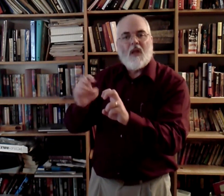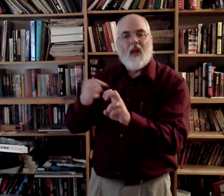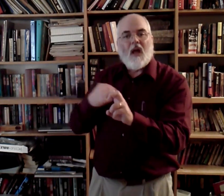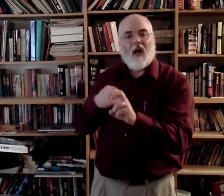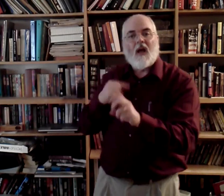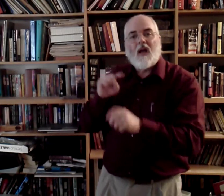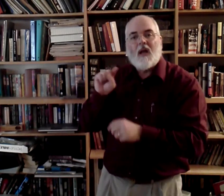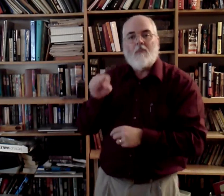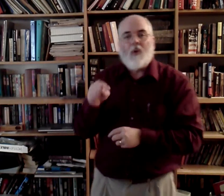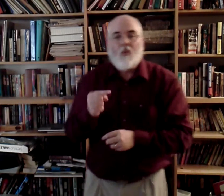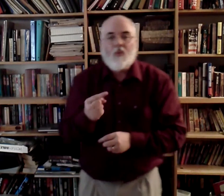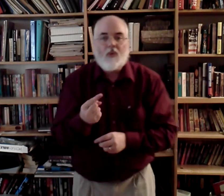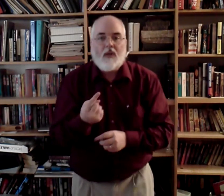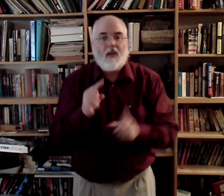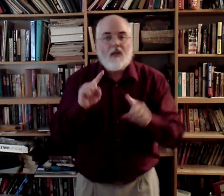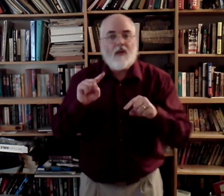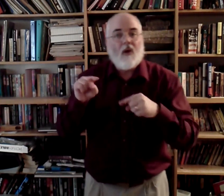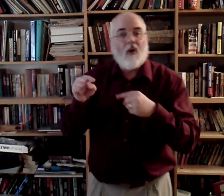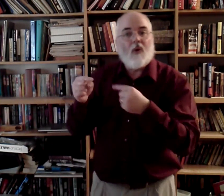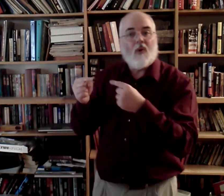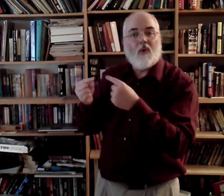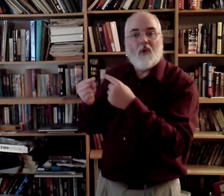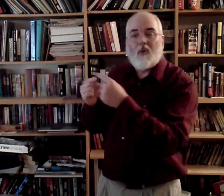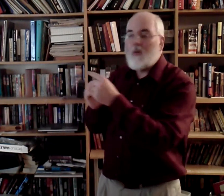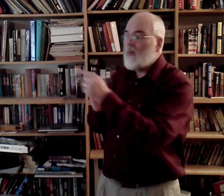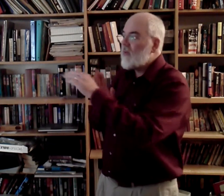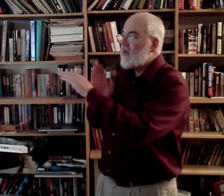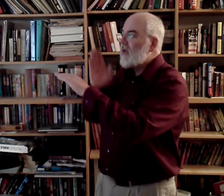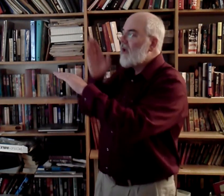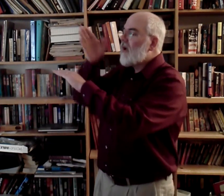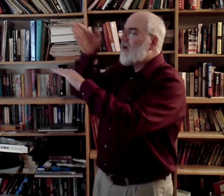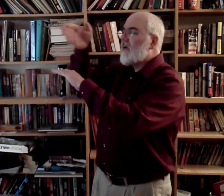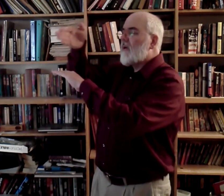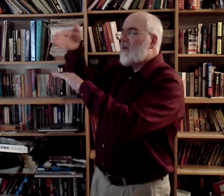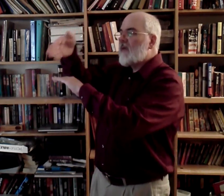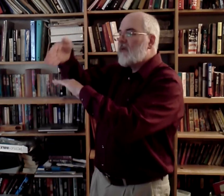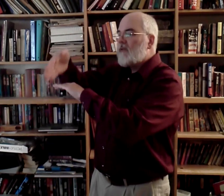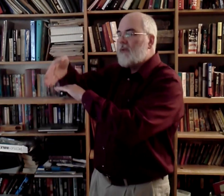I'm only going over